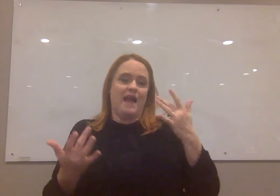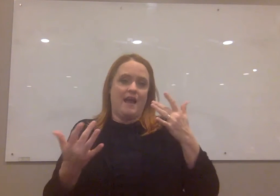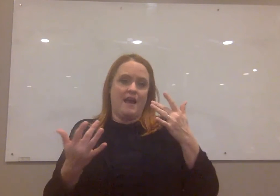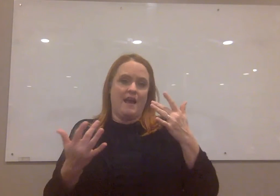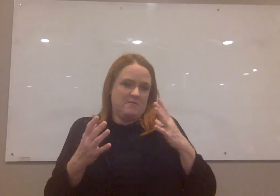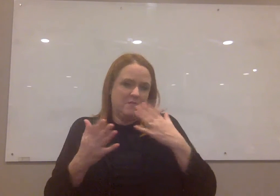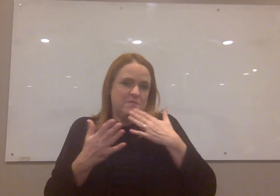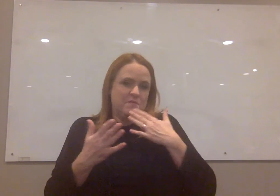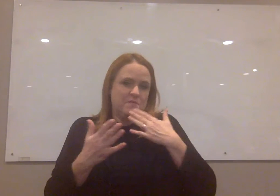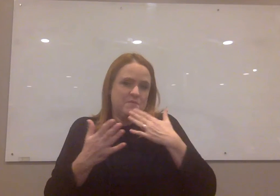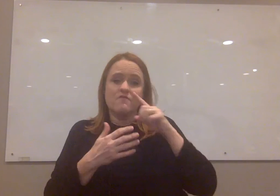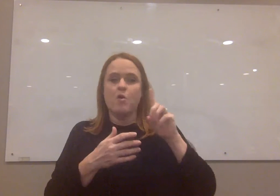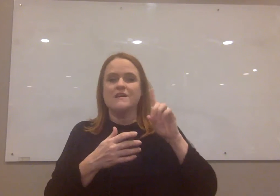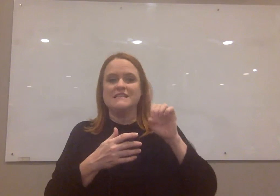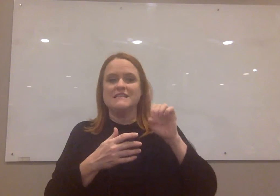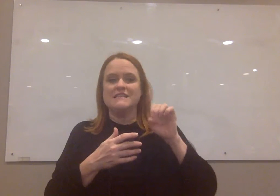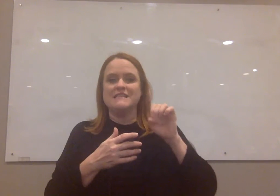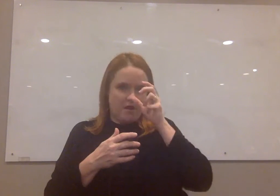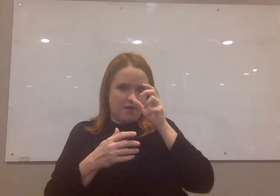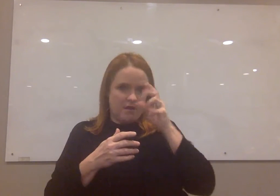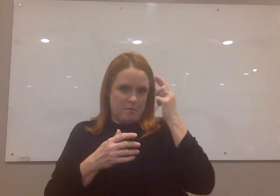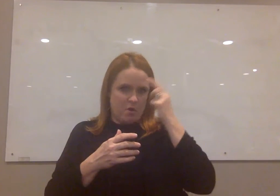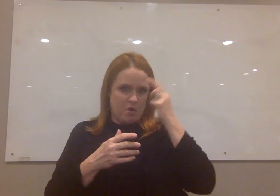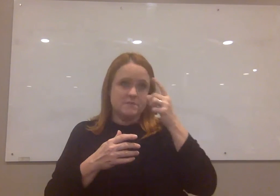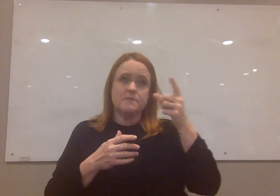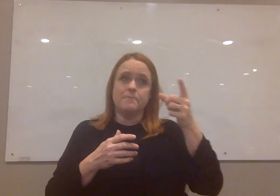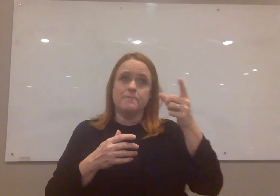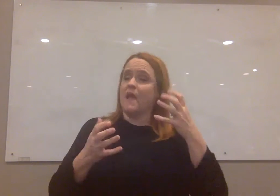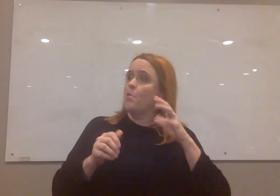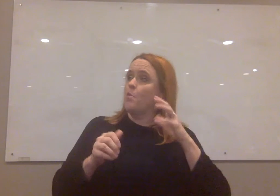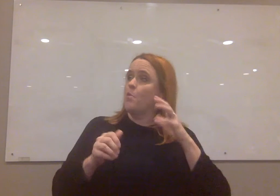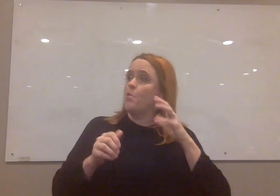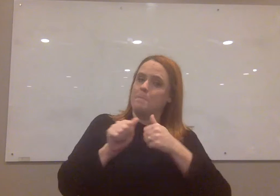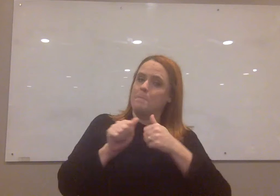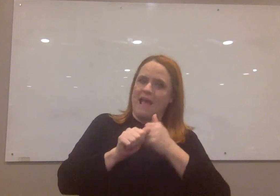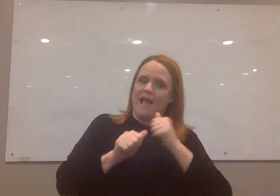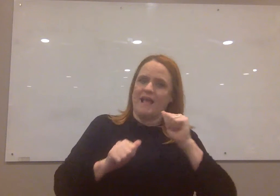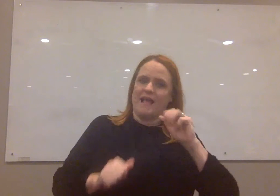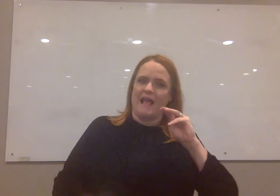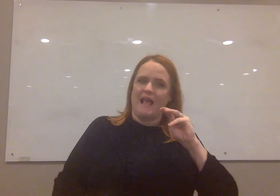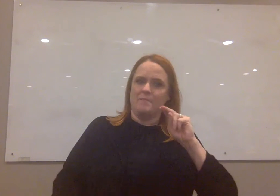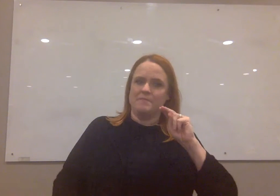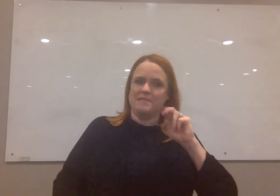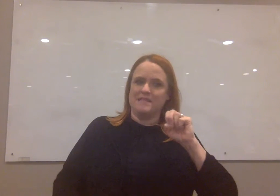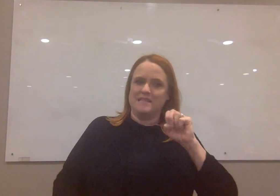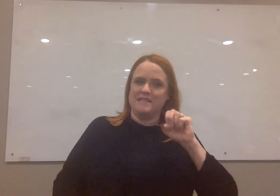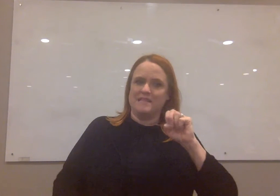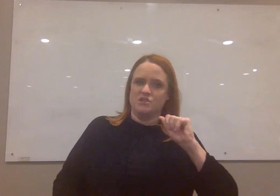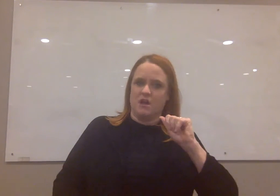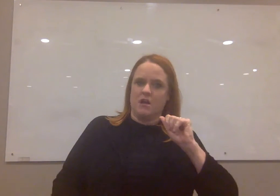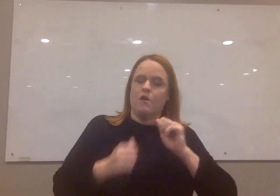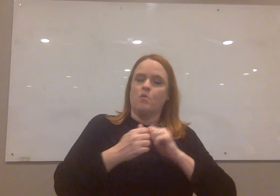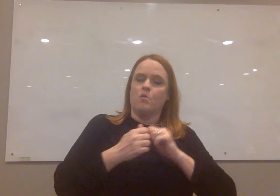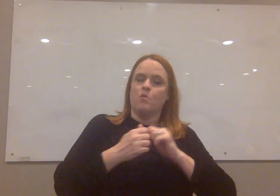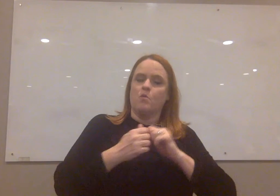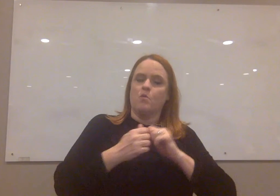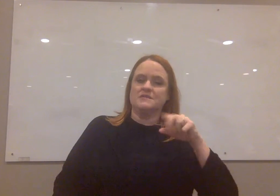I'd like to be able to back Amnesia SQLite instead of Guts. Right? And that would be cool. I don't know if it would actually address the